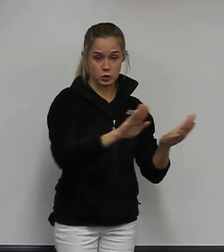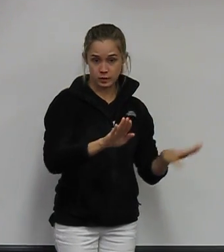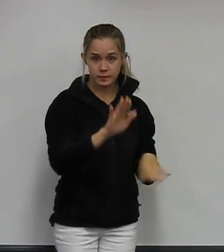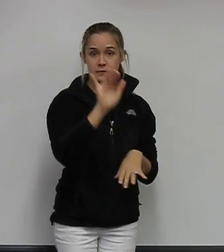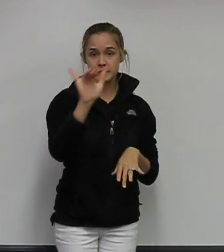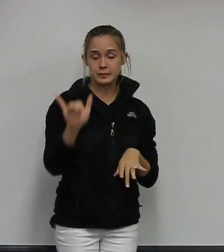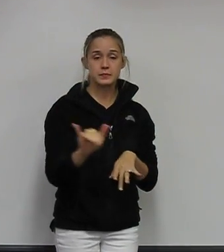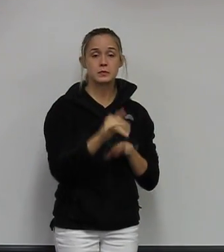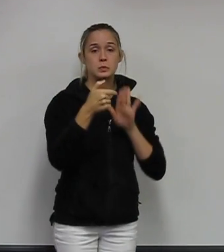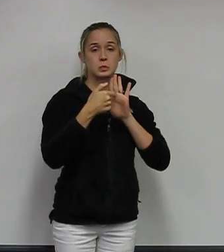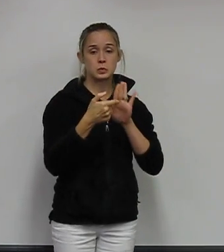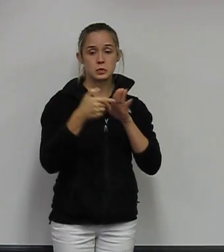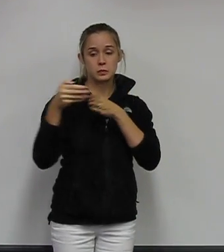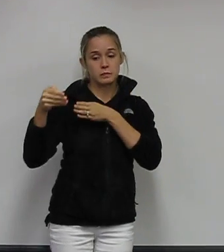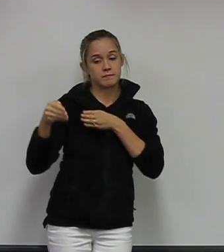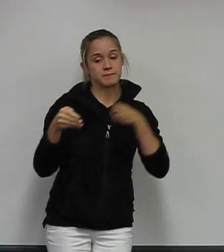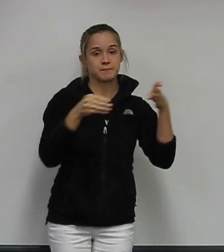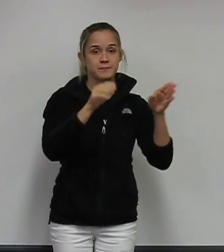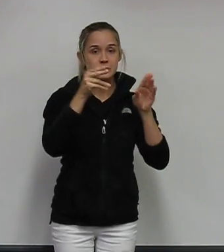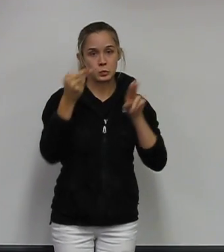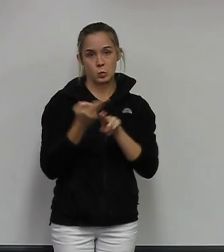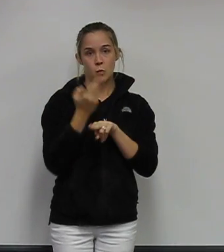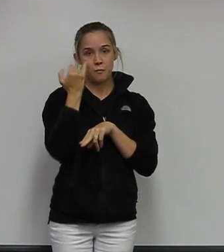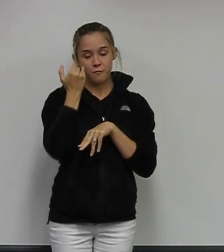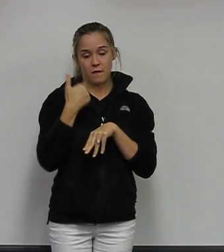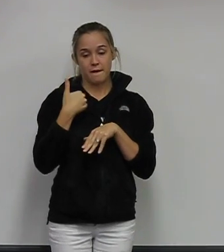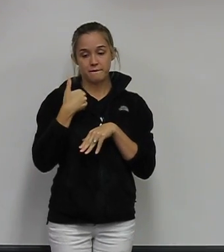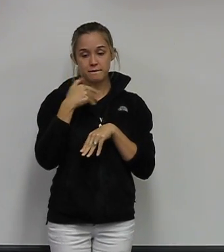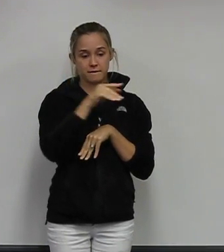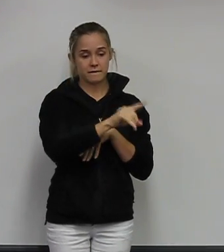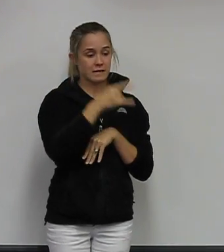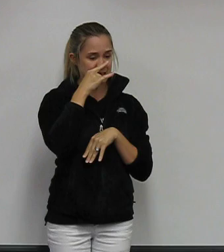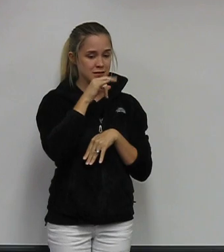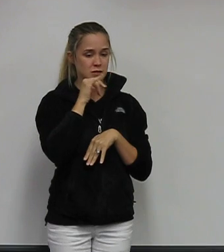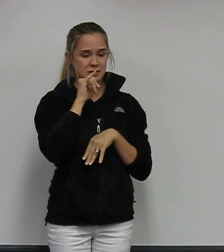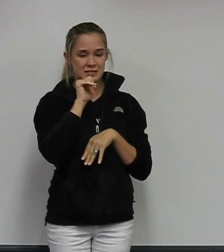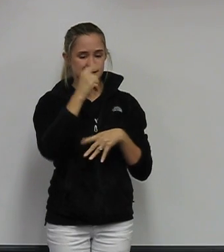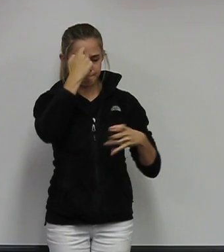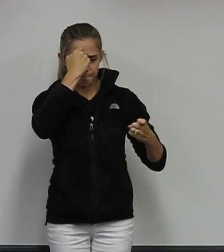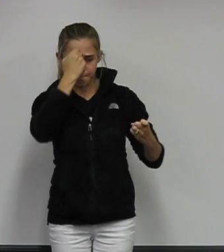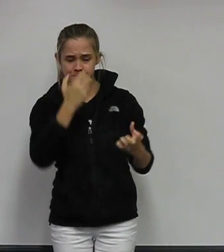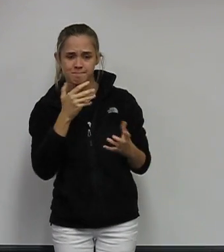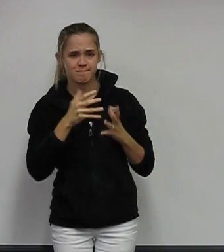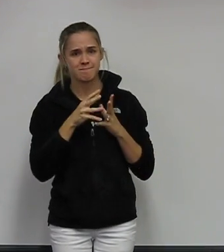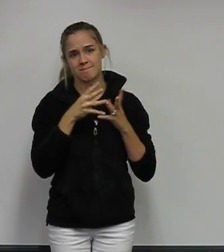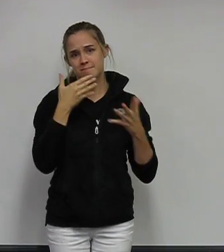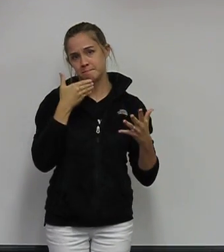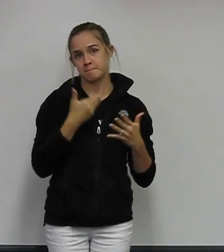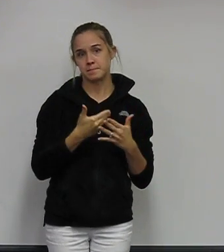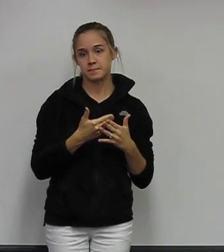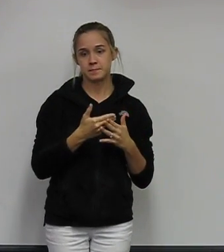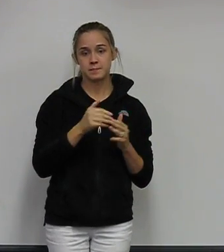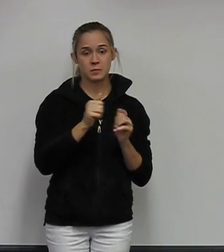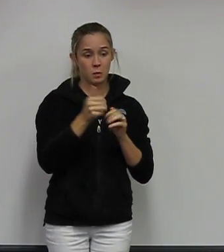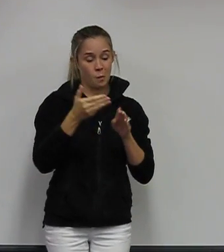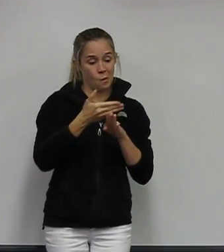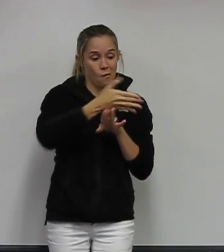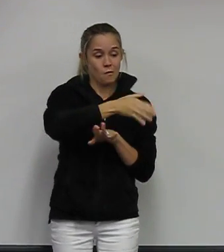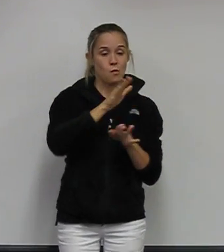emphasize some procedures that can be utilized if you had a child that wasn't very compliant. So with the pre-age school or preschool age